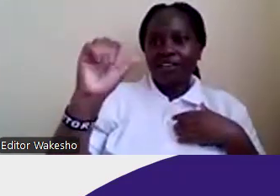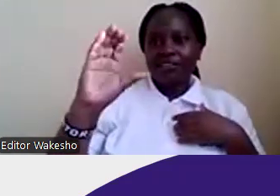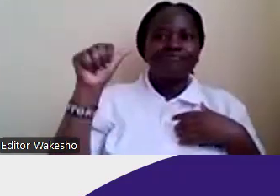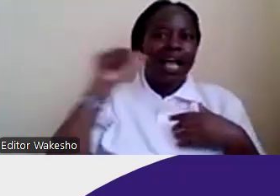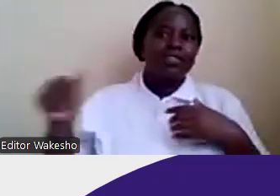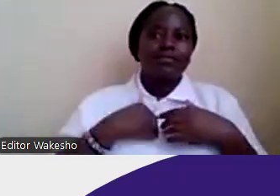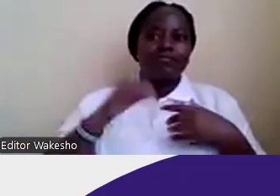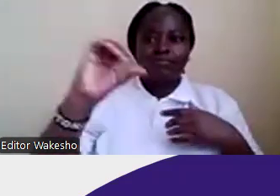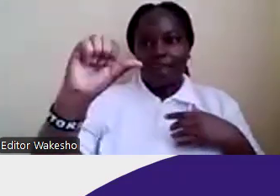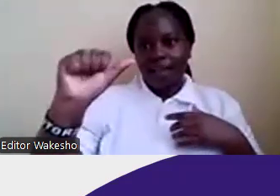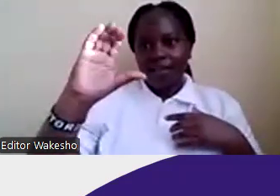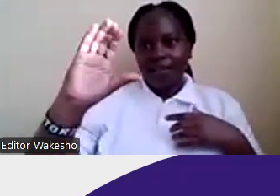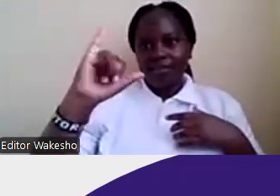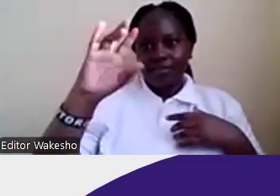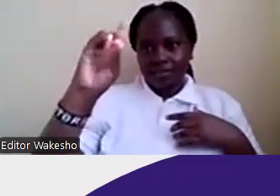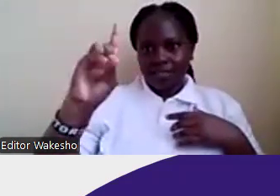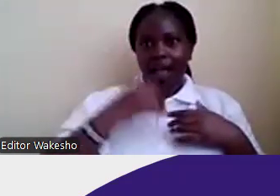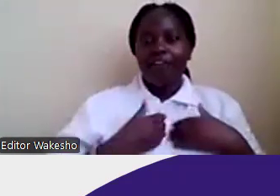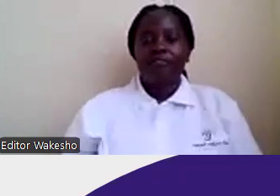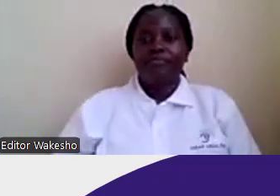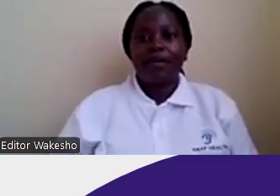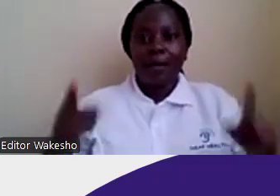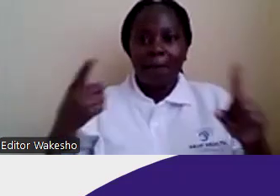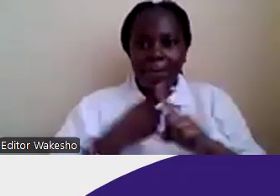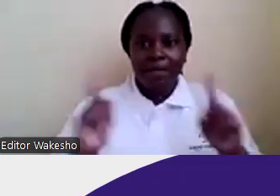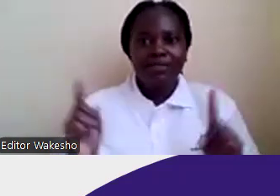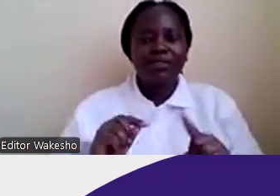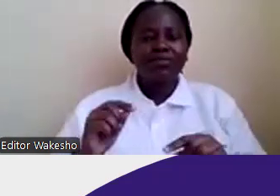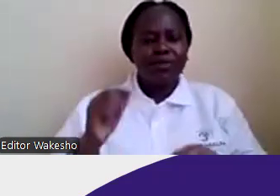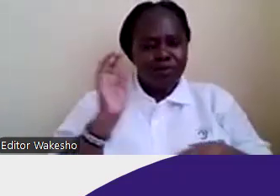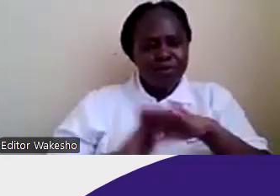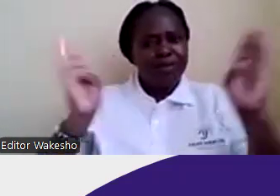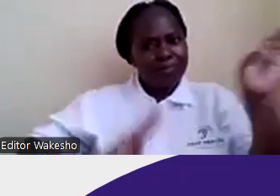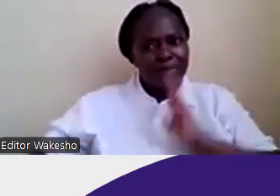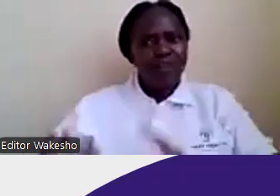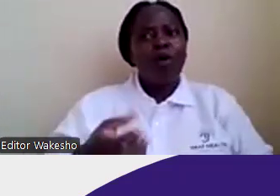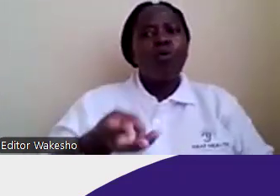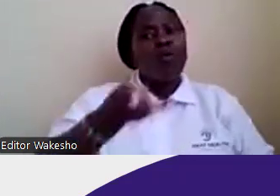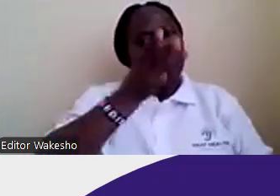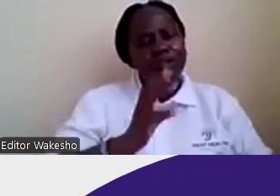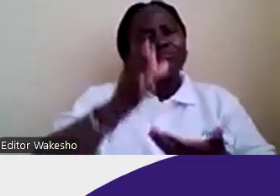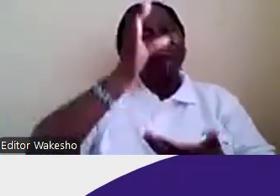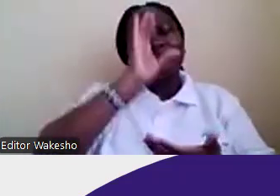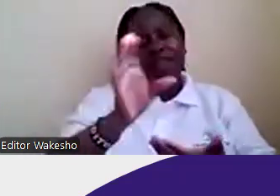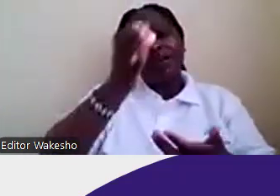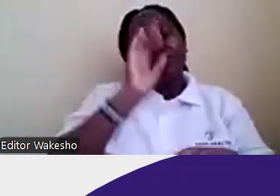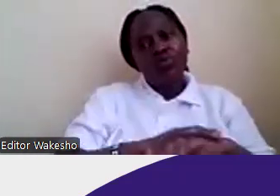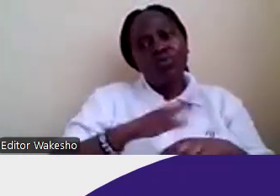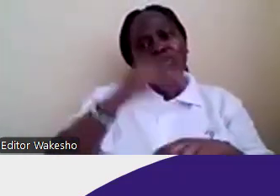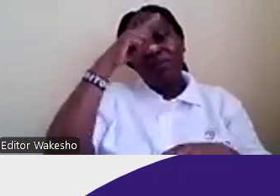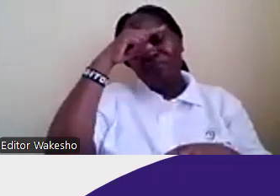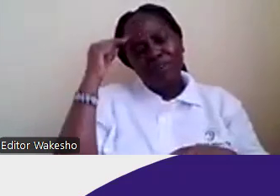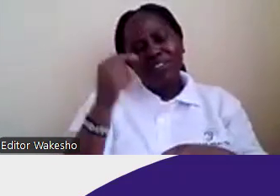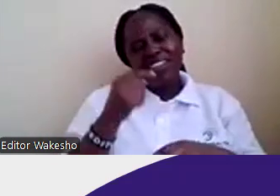But overall, it's a good habit to take water. Sometimes I know some people just don't like the taste of free